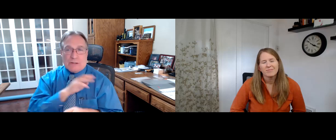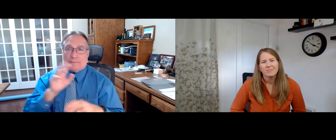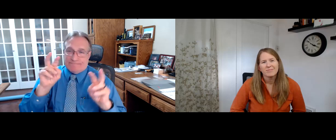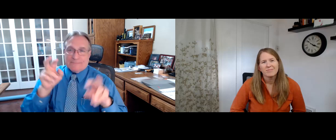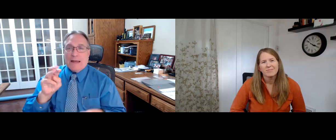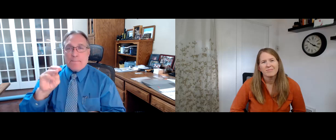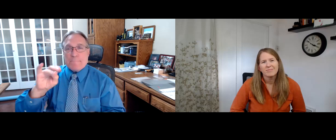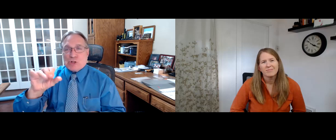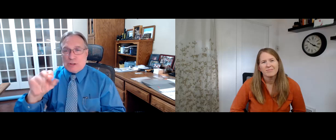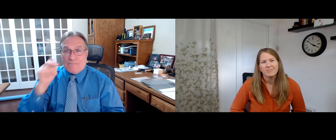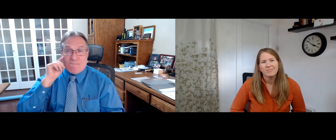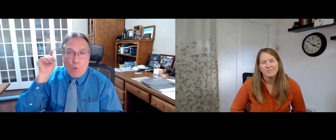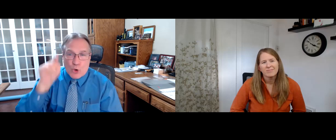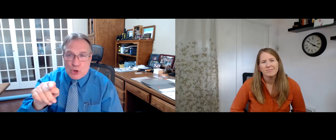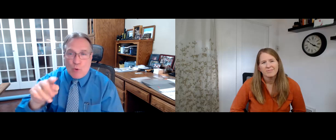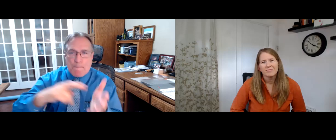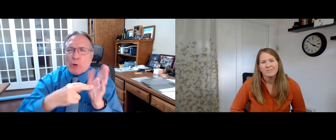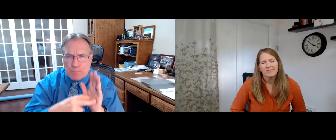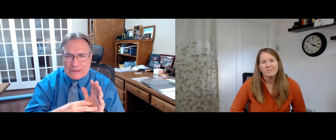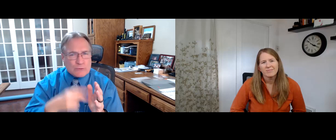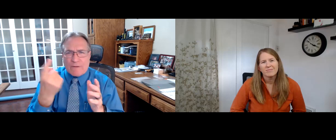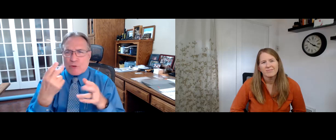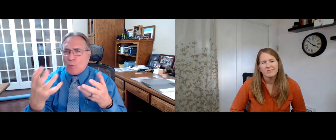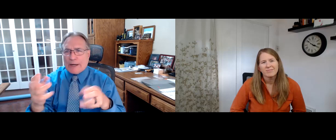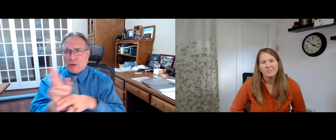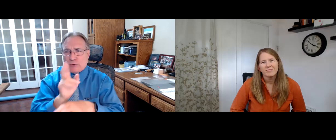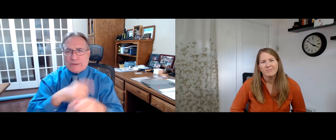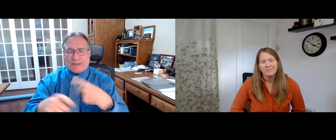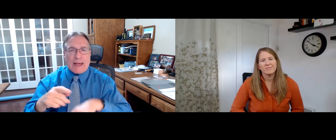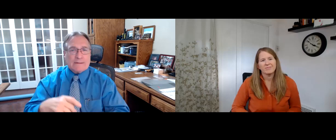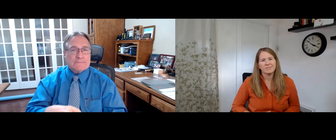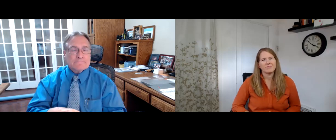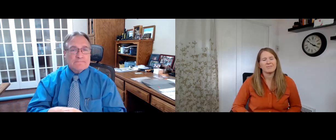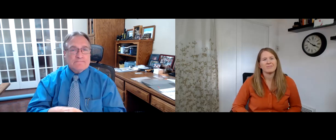mission for you, a purpose, whatever you want to use the sign.